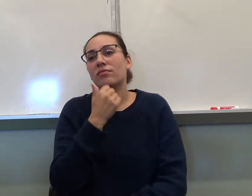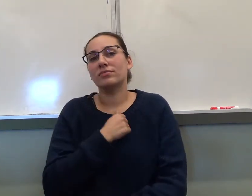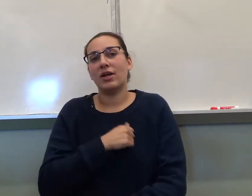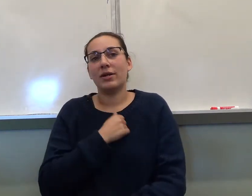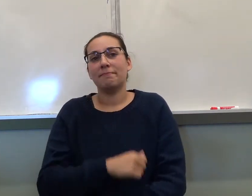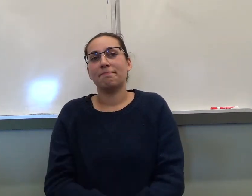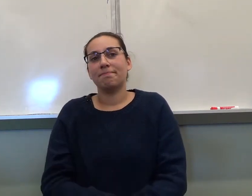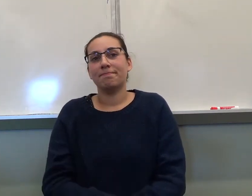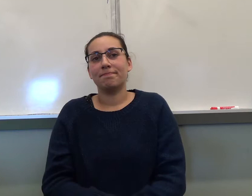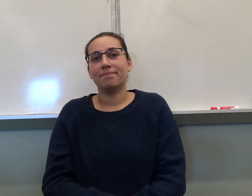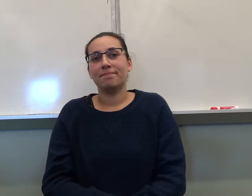get an answer?